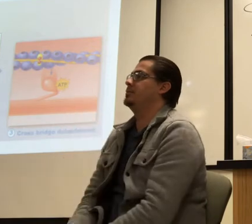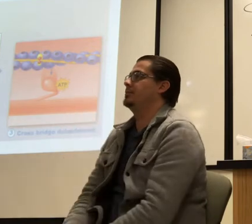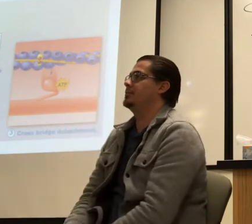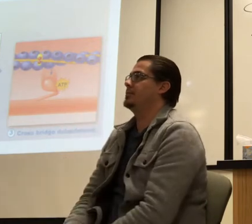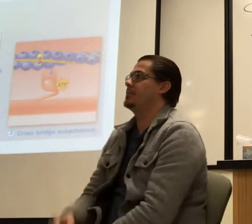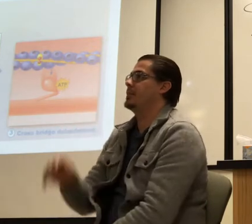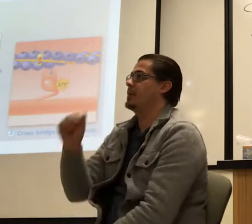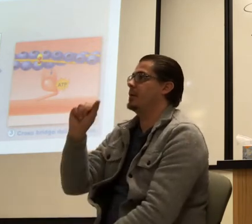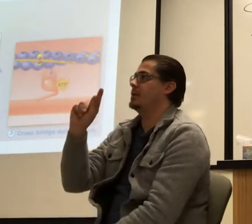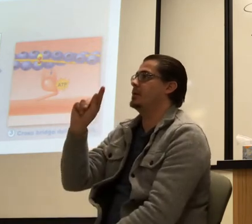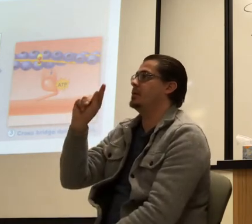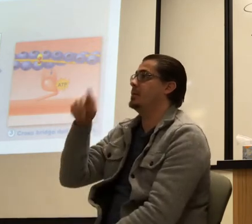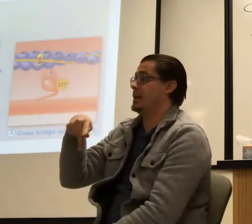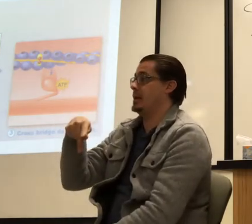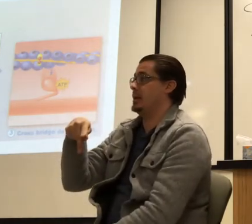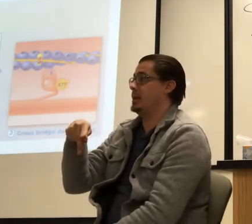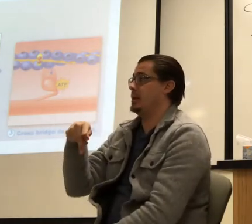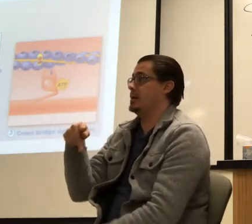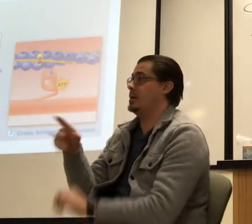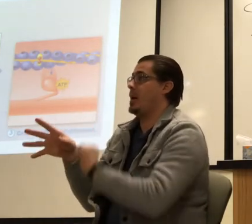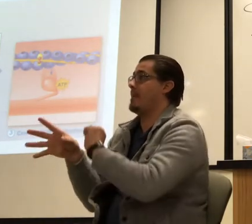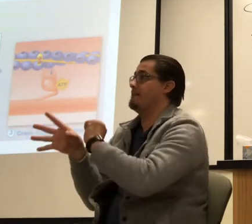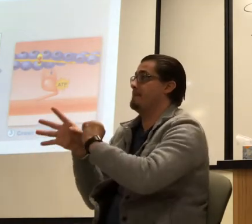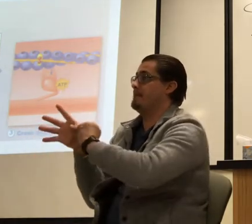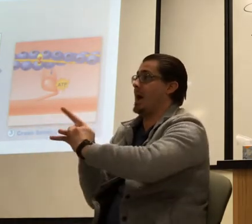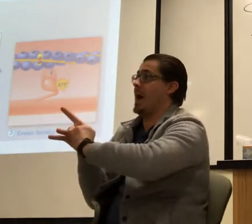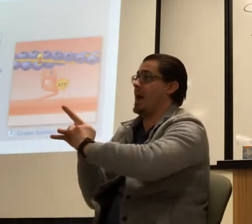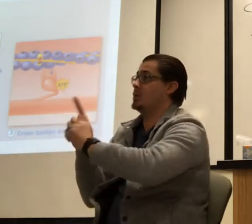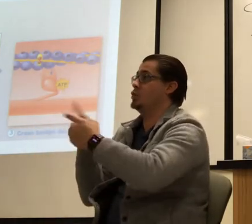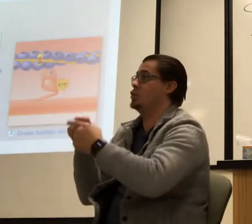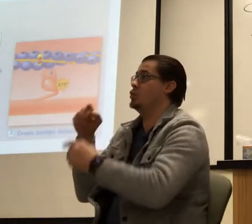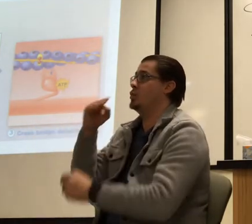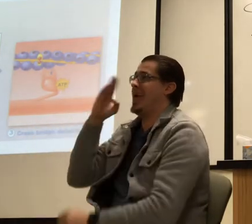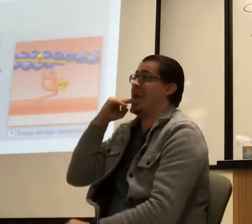ATP binding, myosin head,